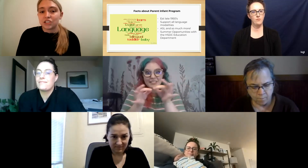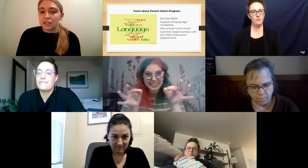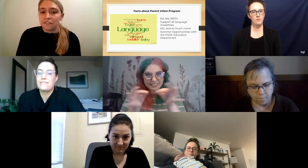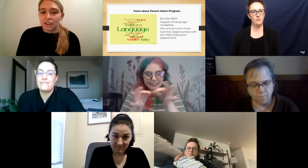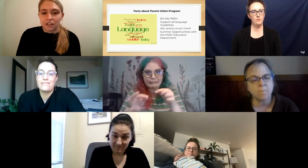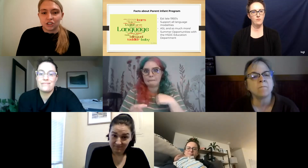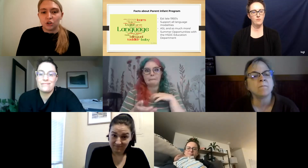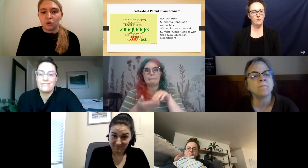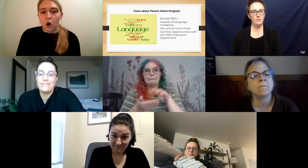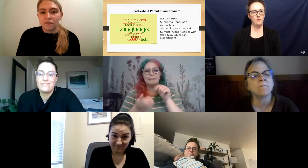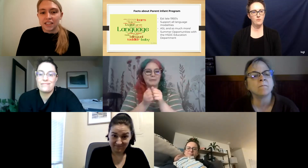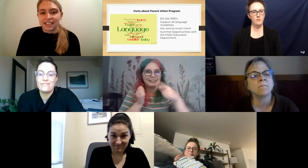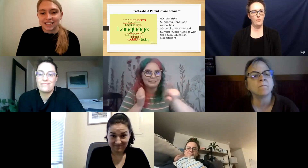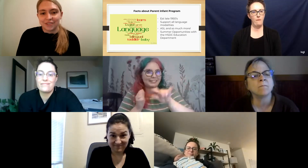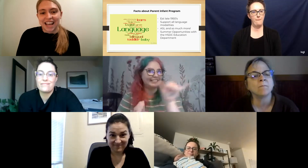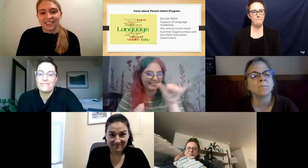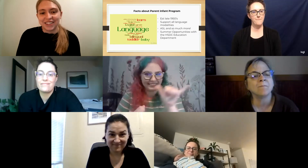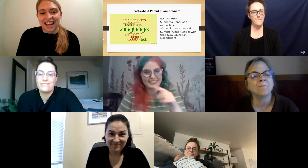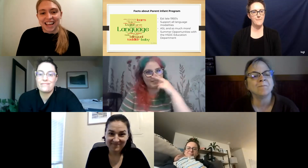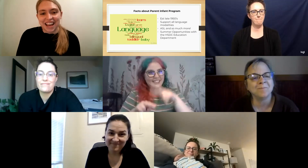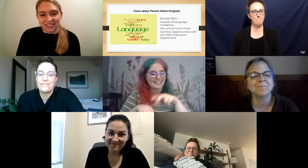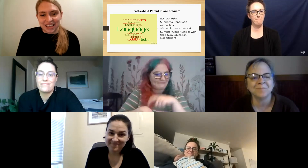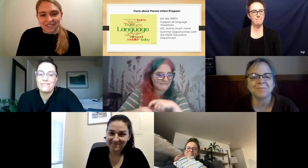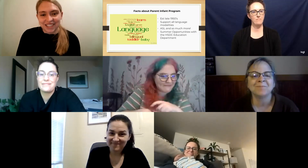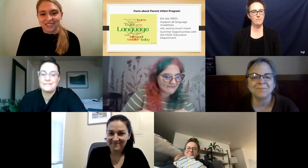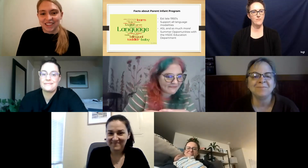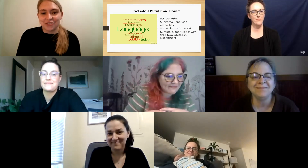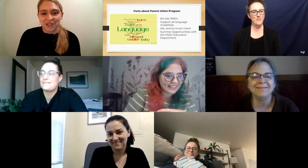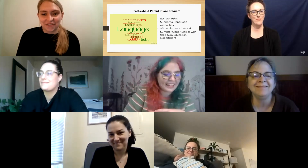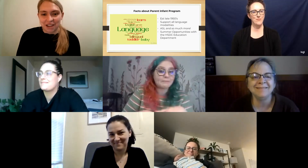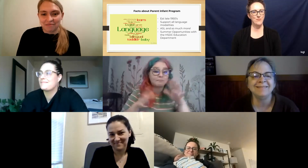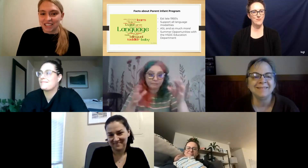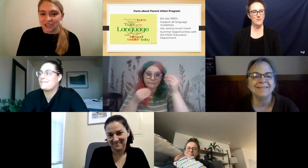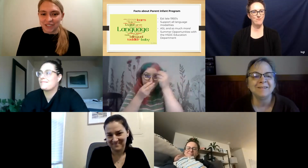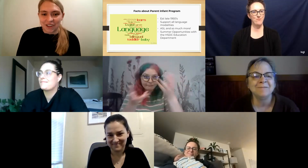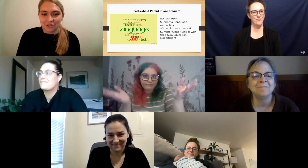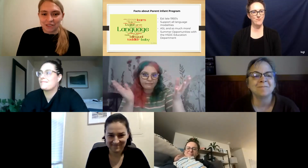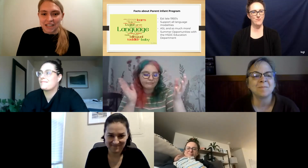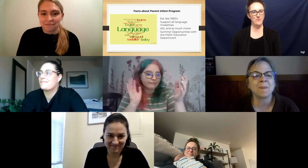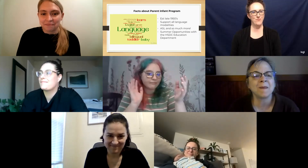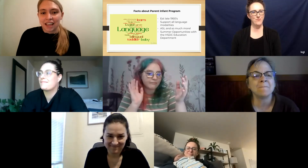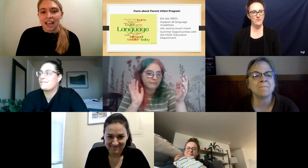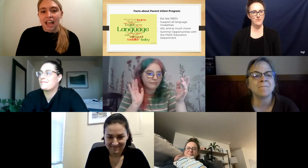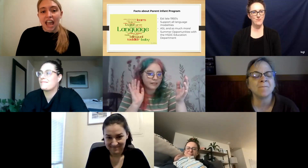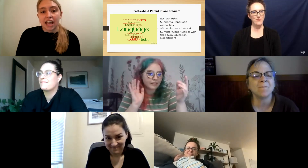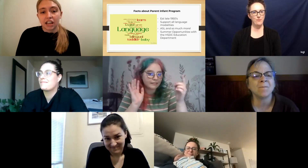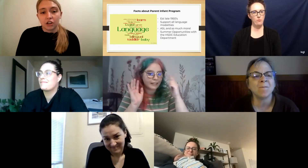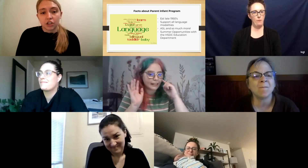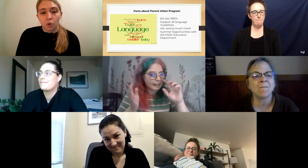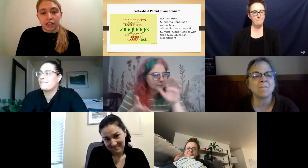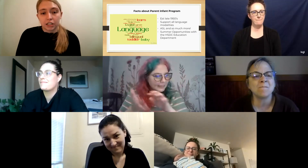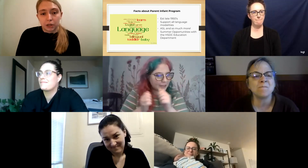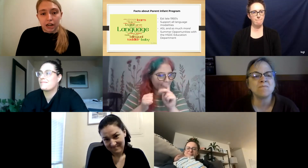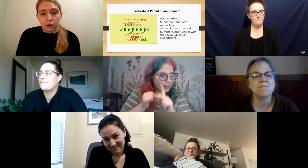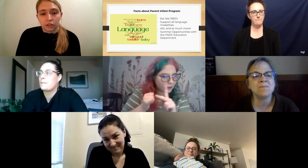And it's really fun for us to do the home visits when I learn another language with you and your family. That's always fun with me. And I